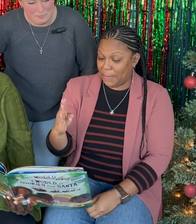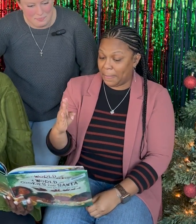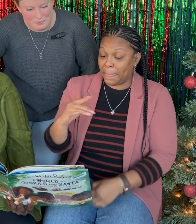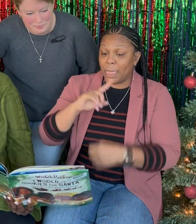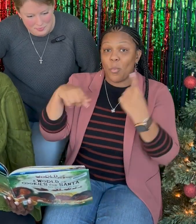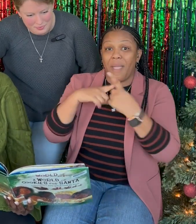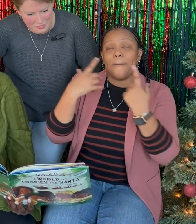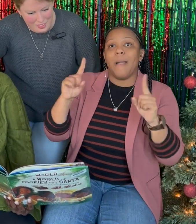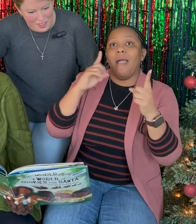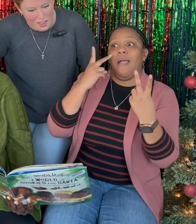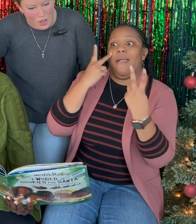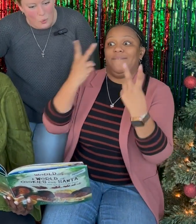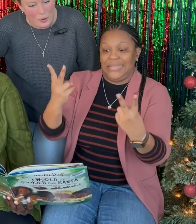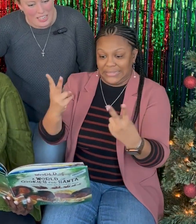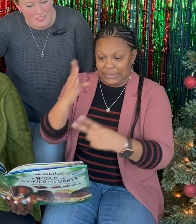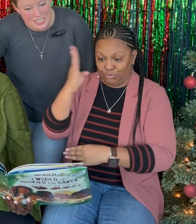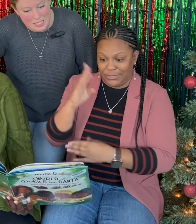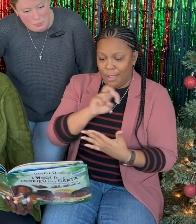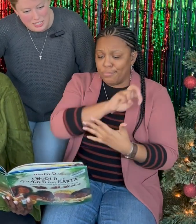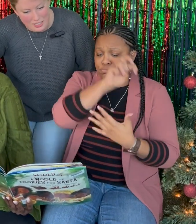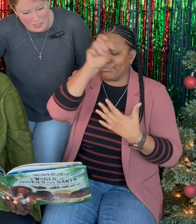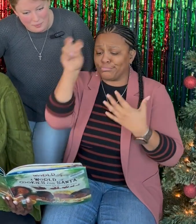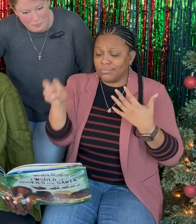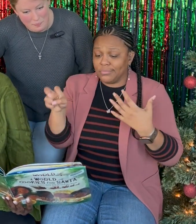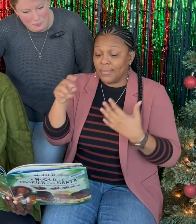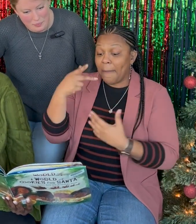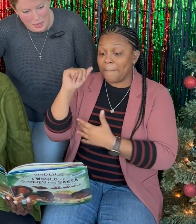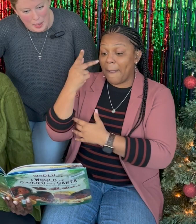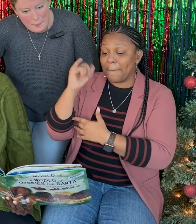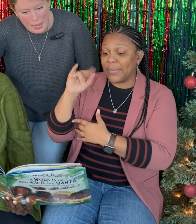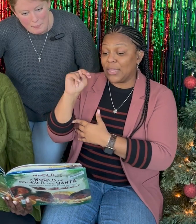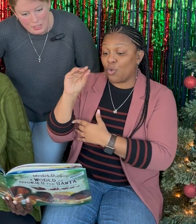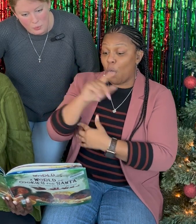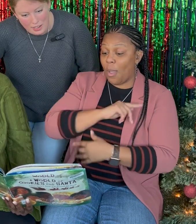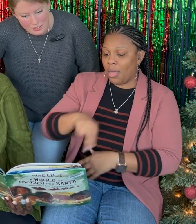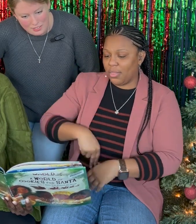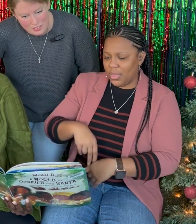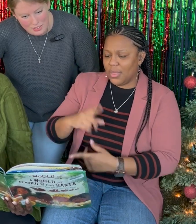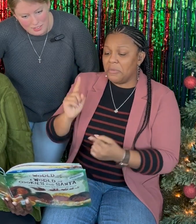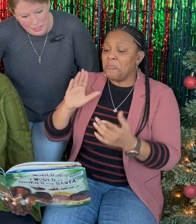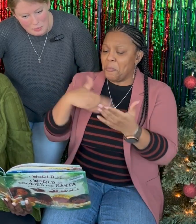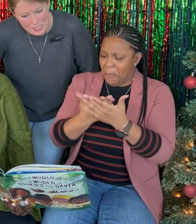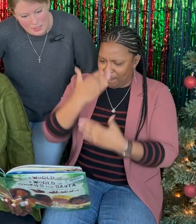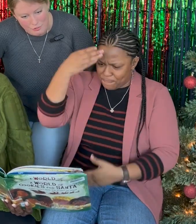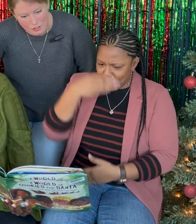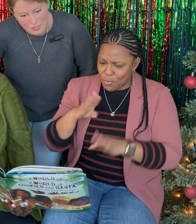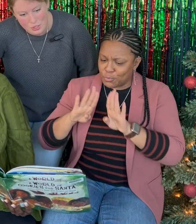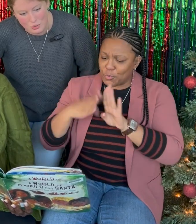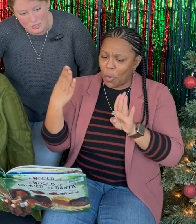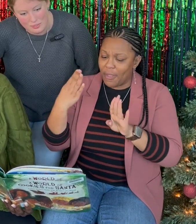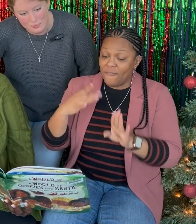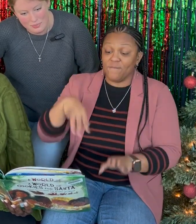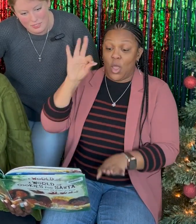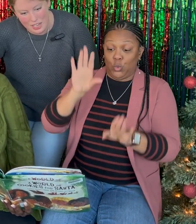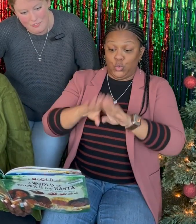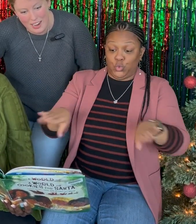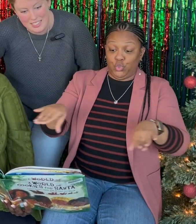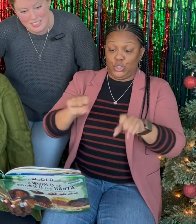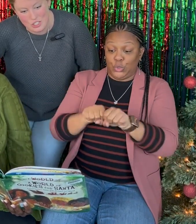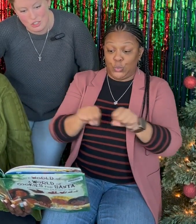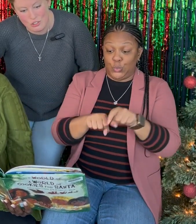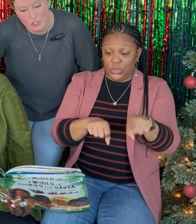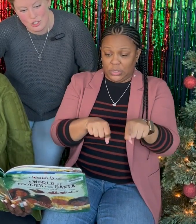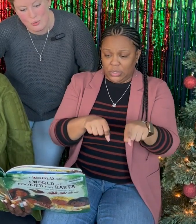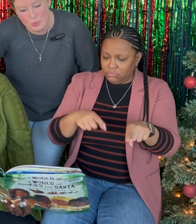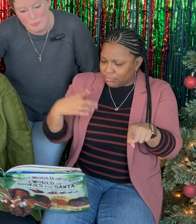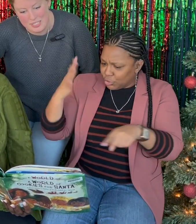Brazil. When he visits Brazil, Papi Noel comes in the front door and finds